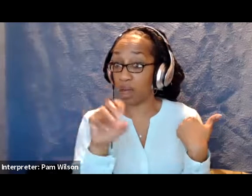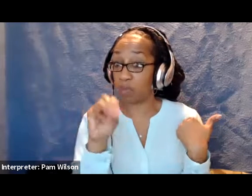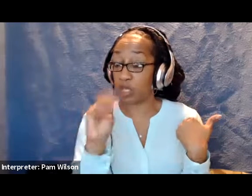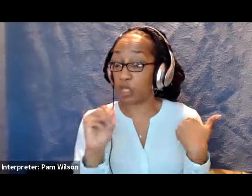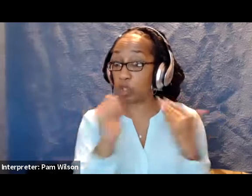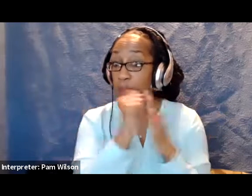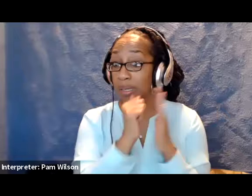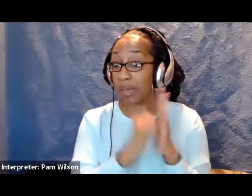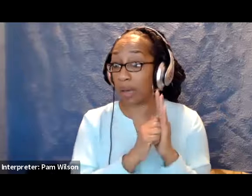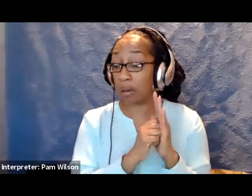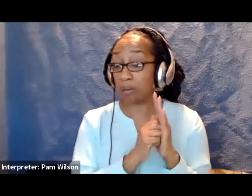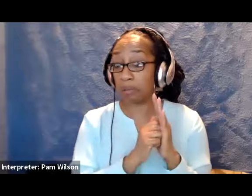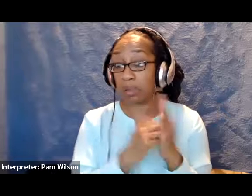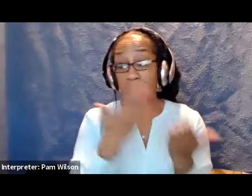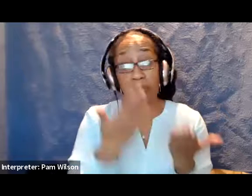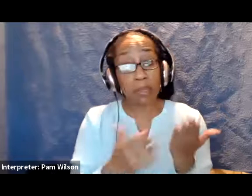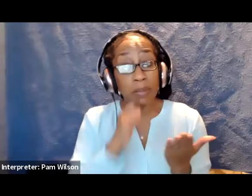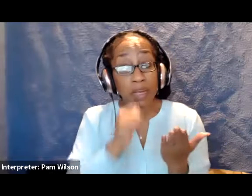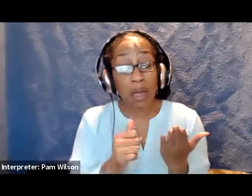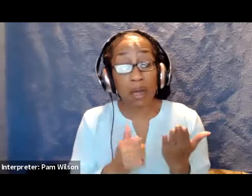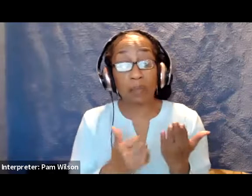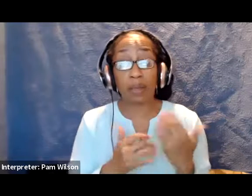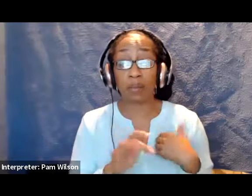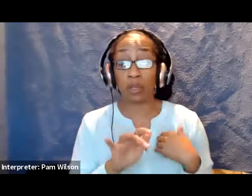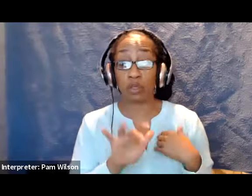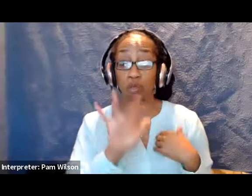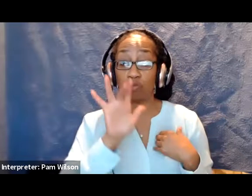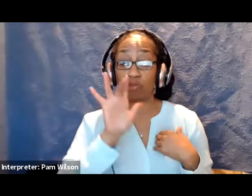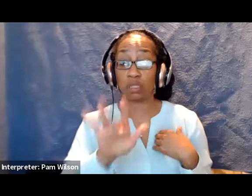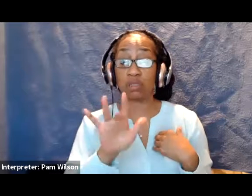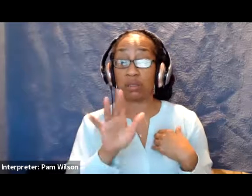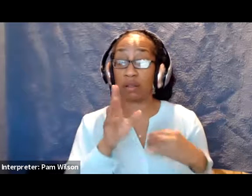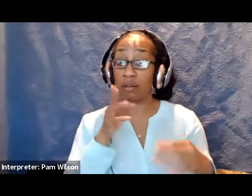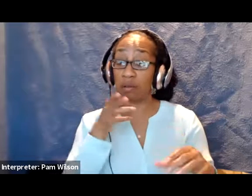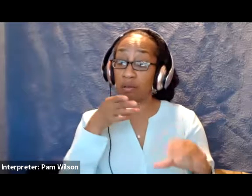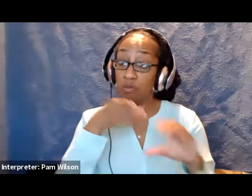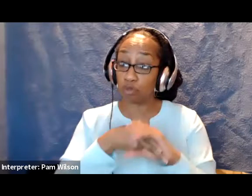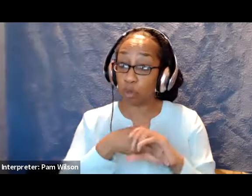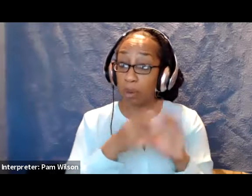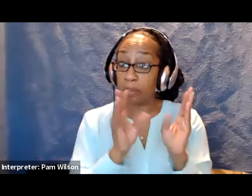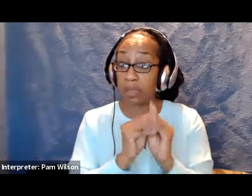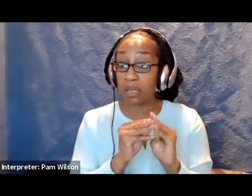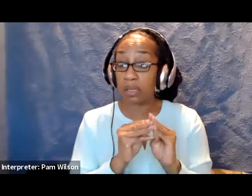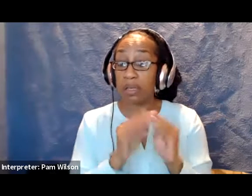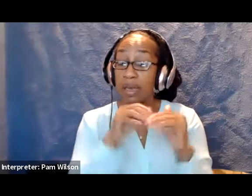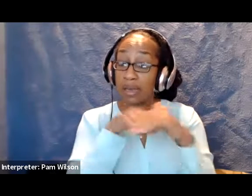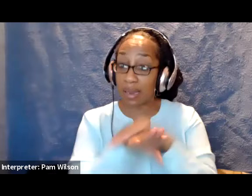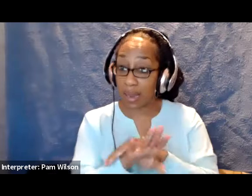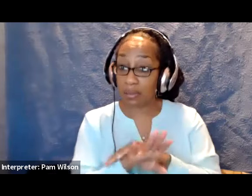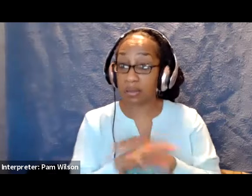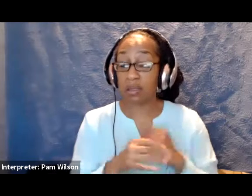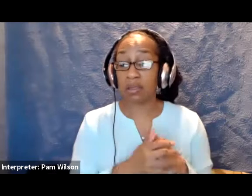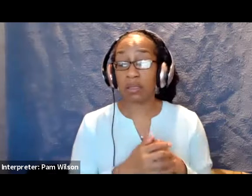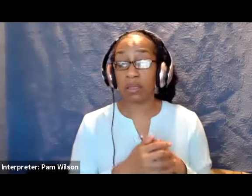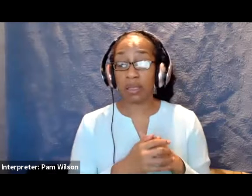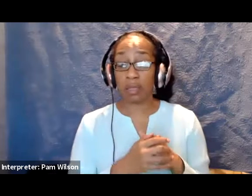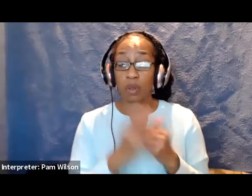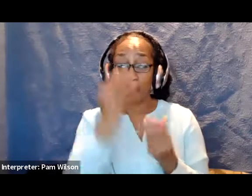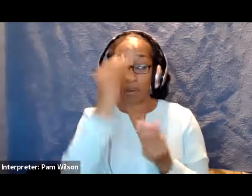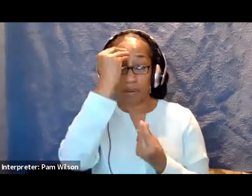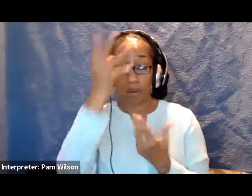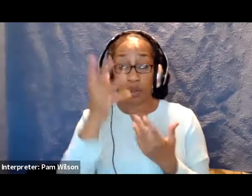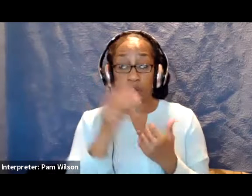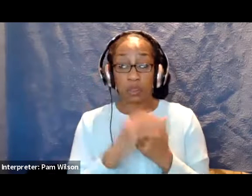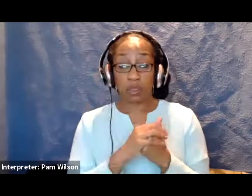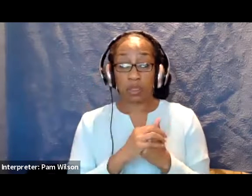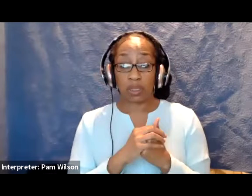just attend meetings by clicking on the link and getting access that way. I want to let you know that